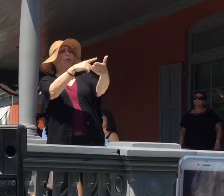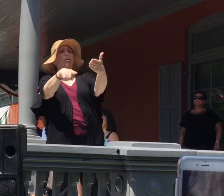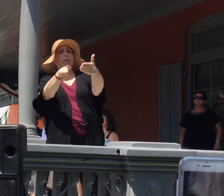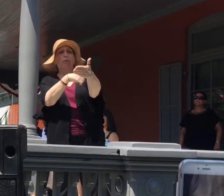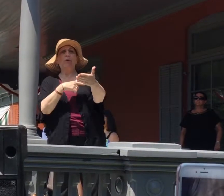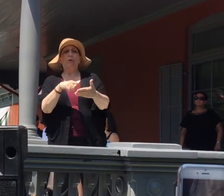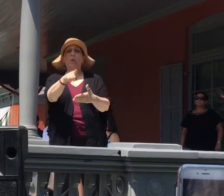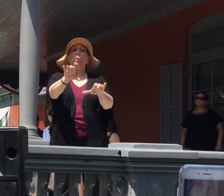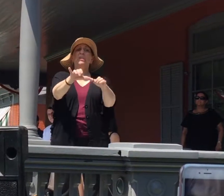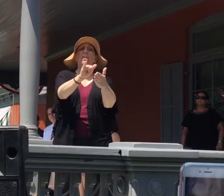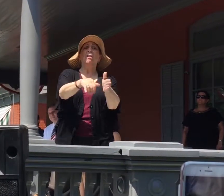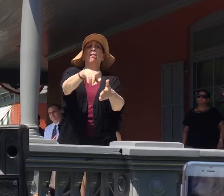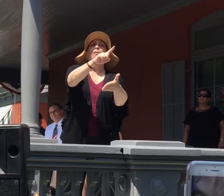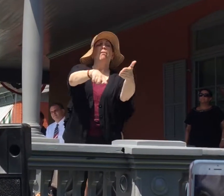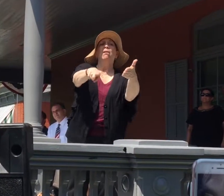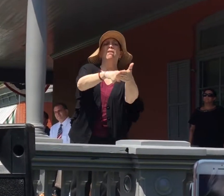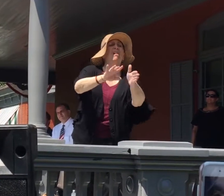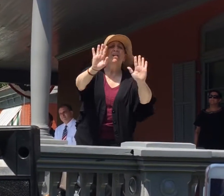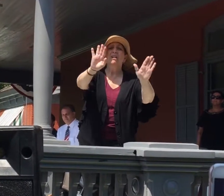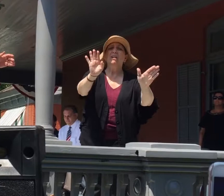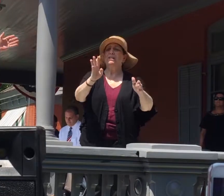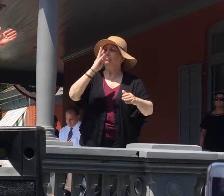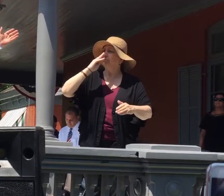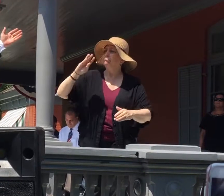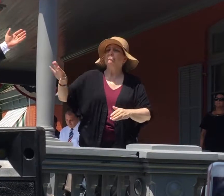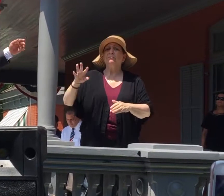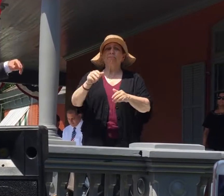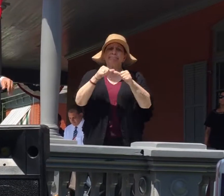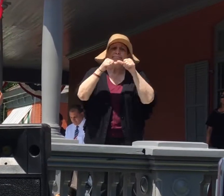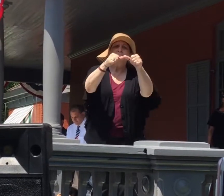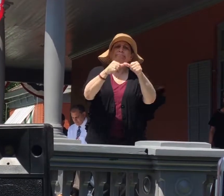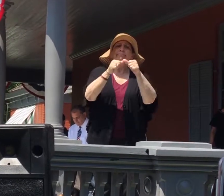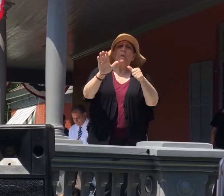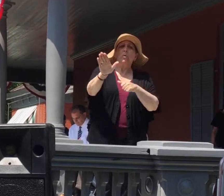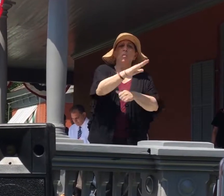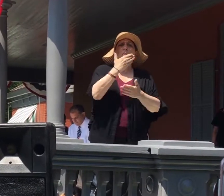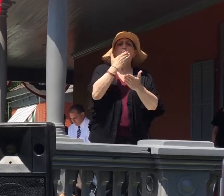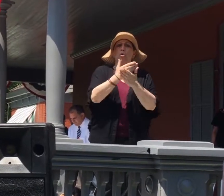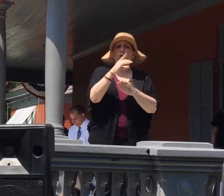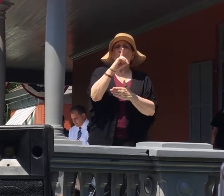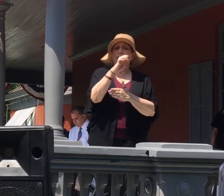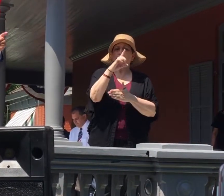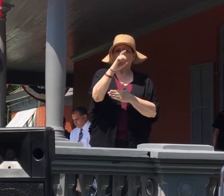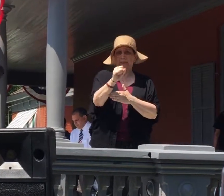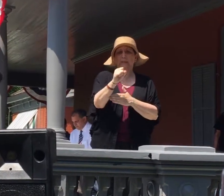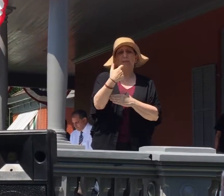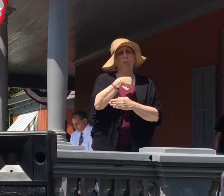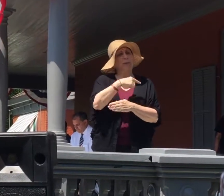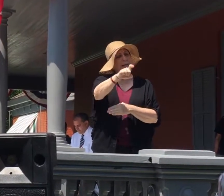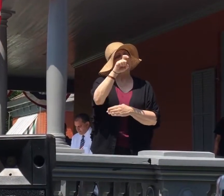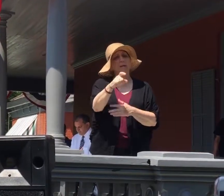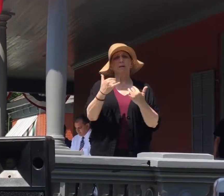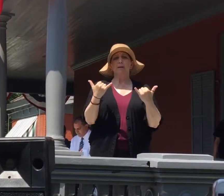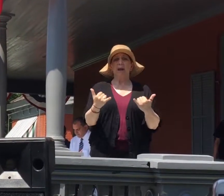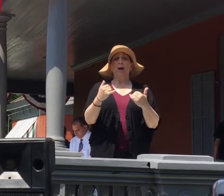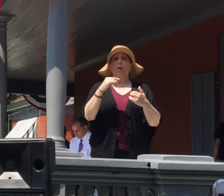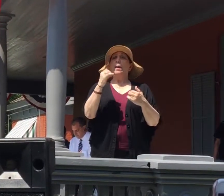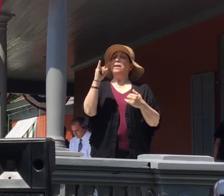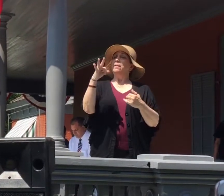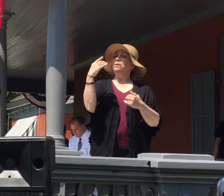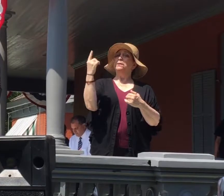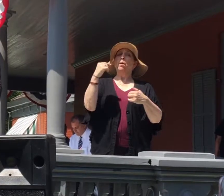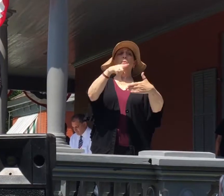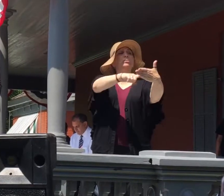criticism. Persist in your good deeds. The Republic needs them now more than ever. And when you are